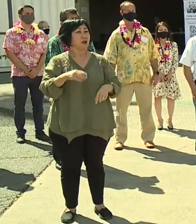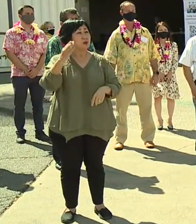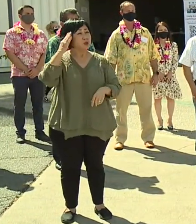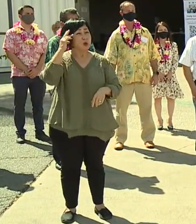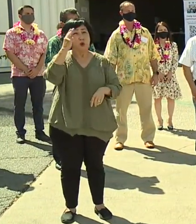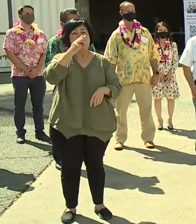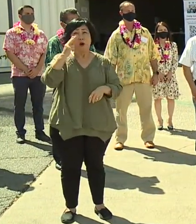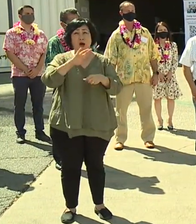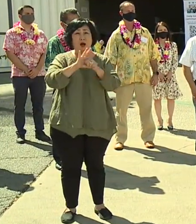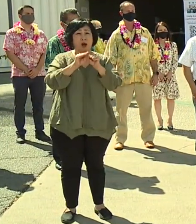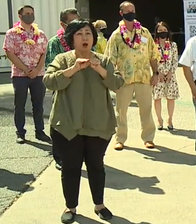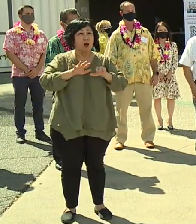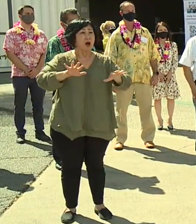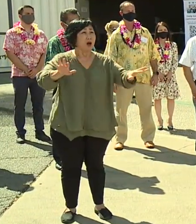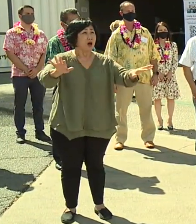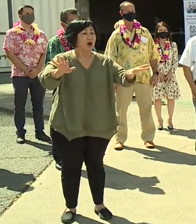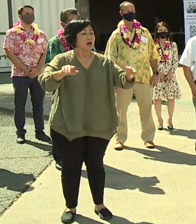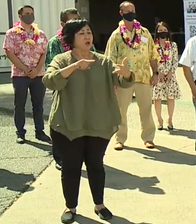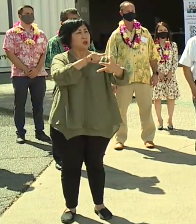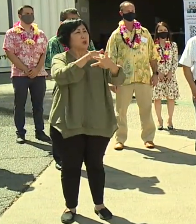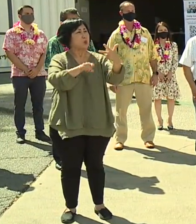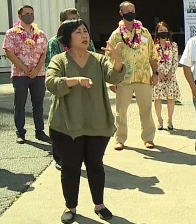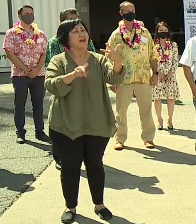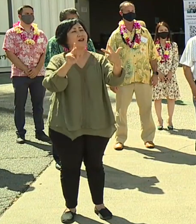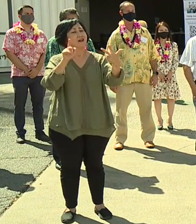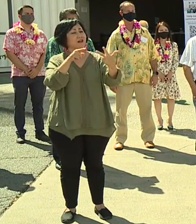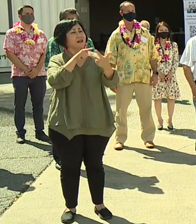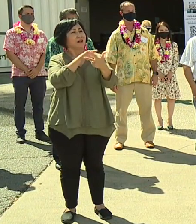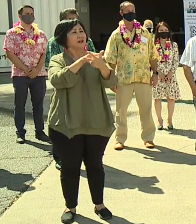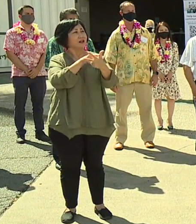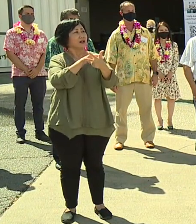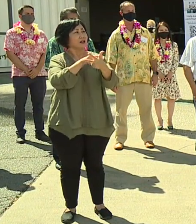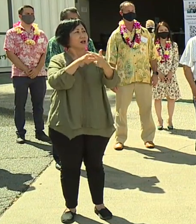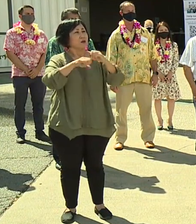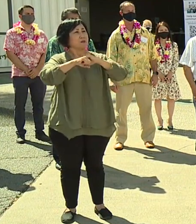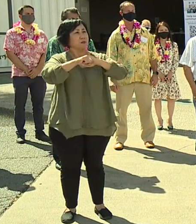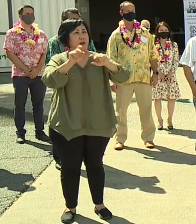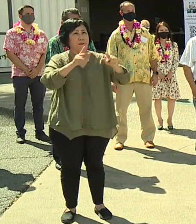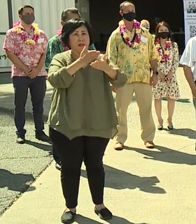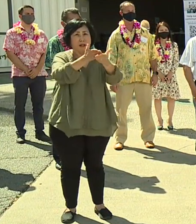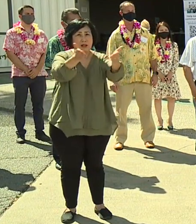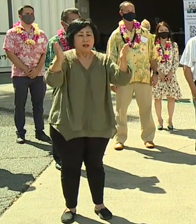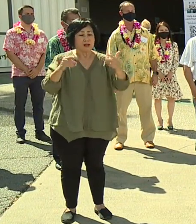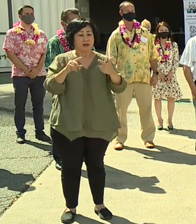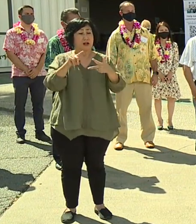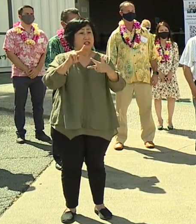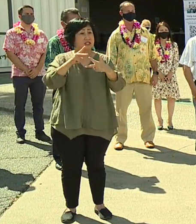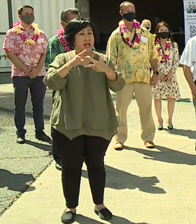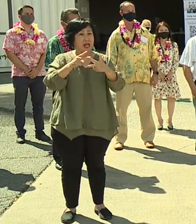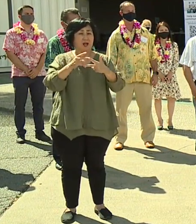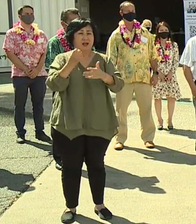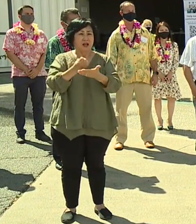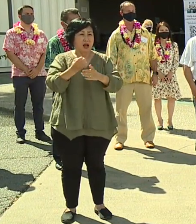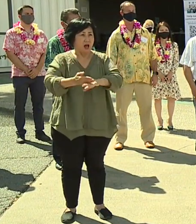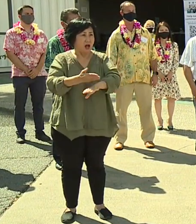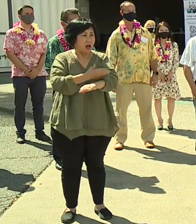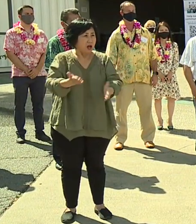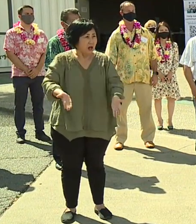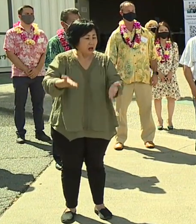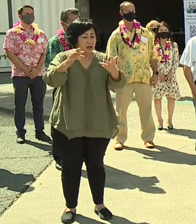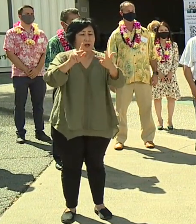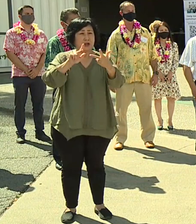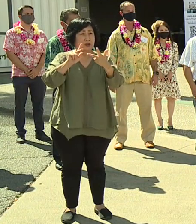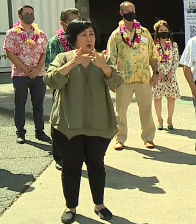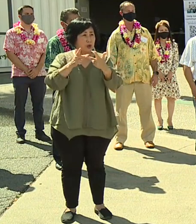Pandemic Action Plan has three pillars. The first is protecting public health. Second is reviving our economy.